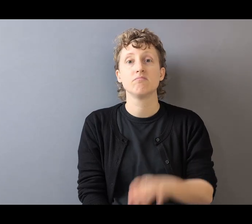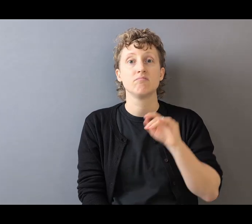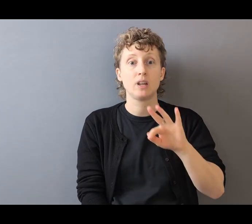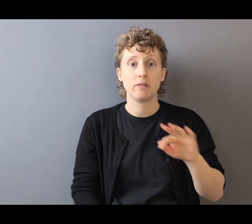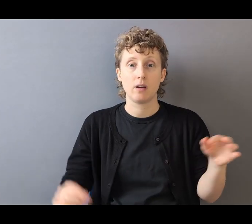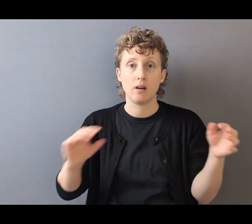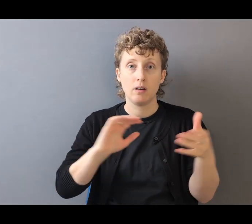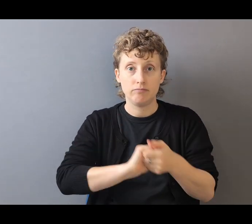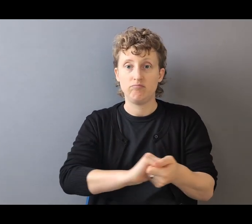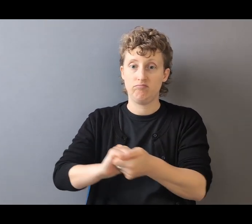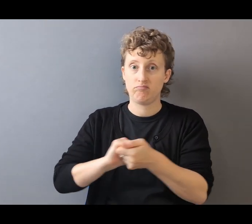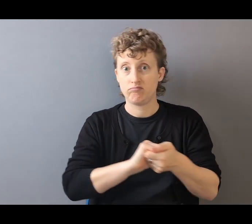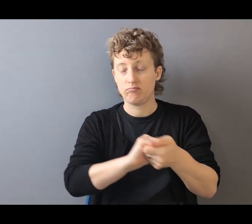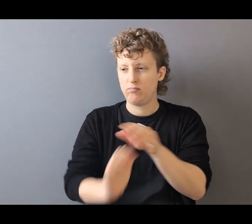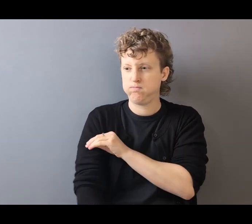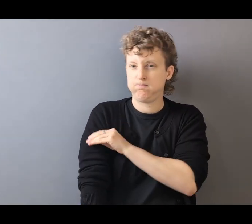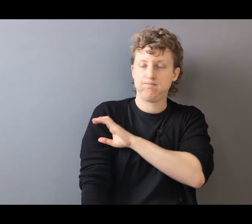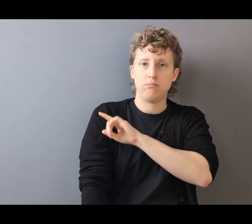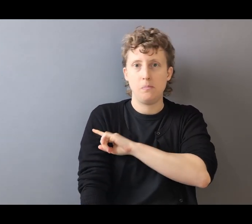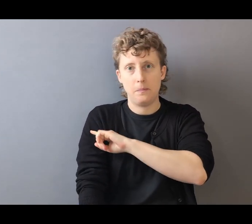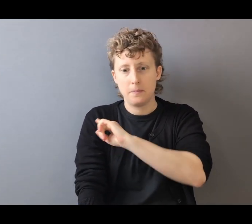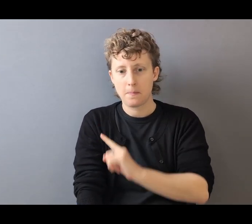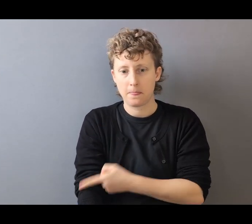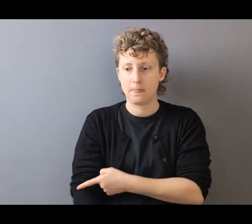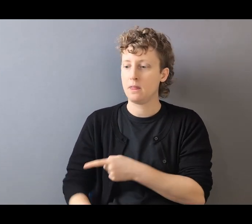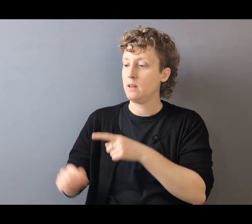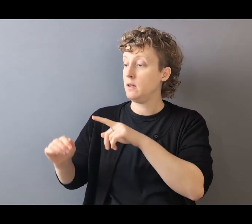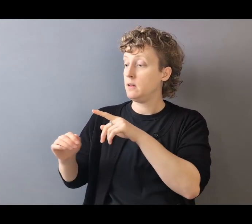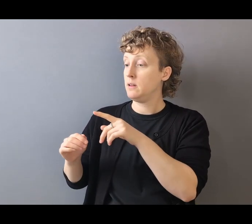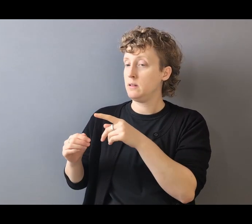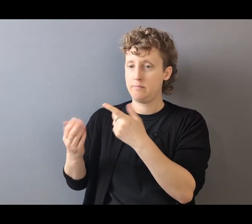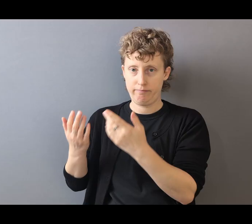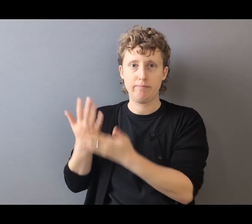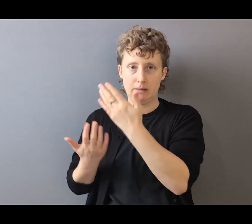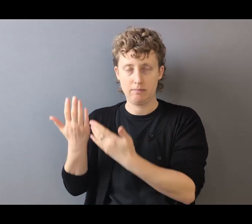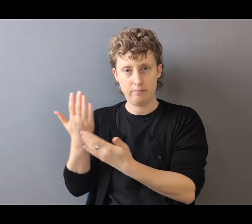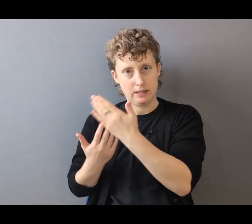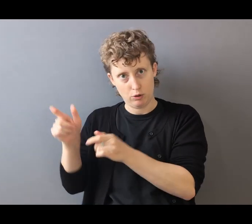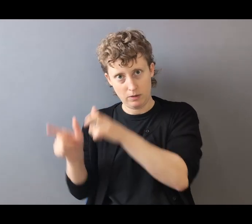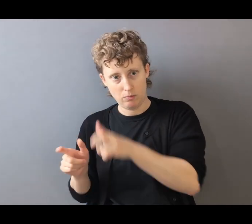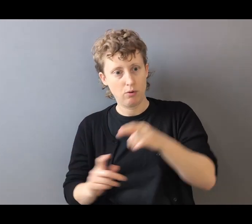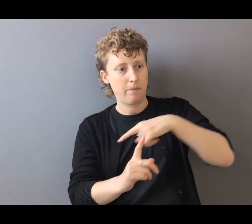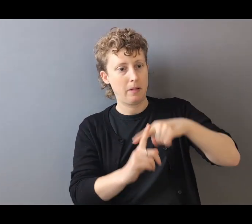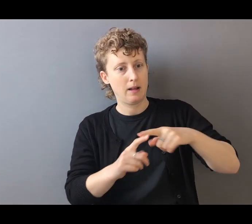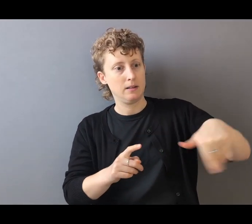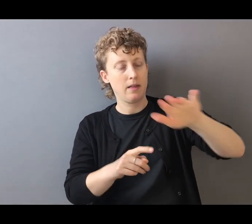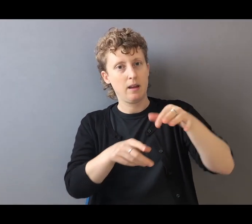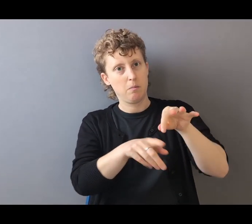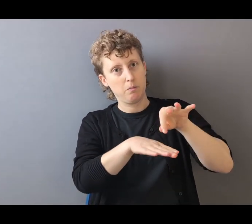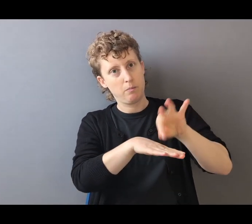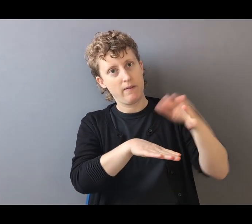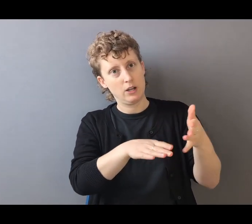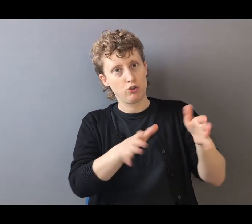together. So the end user community and then the profession, and when we kind of approach the commission, they kind of listen to what we say. Yeah. So that's